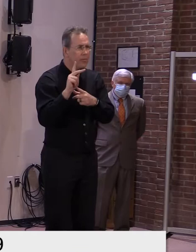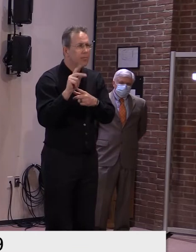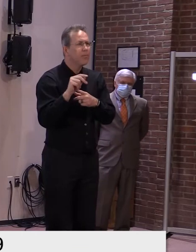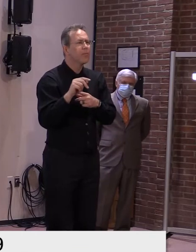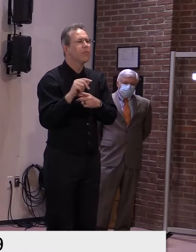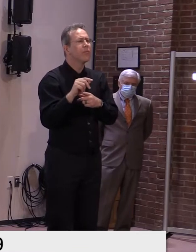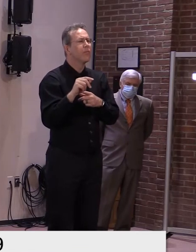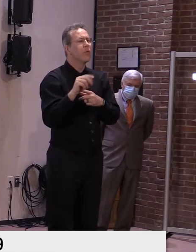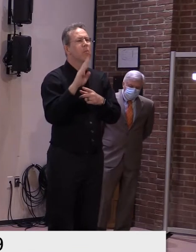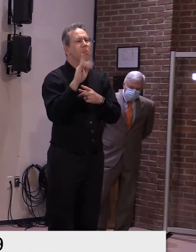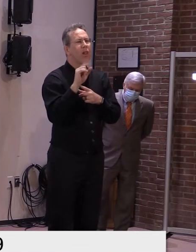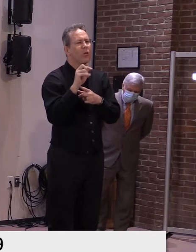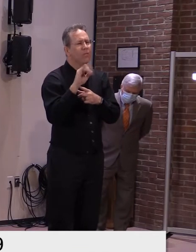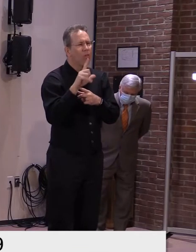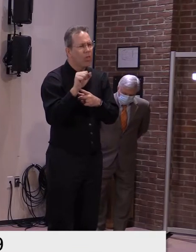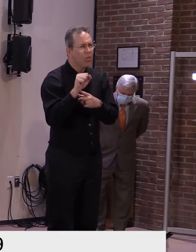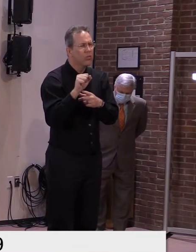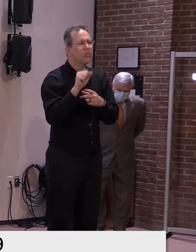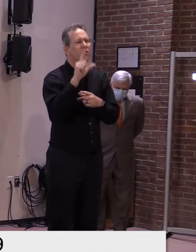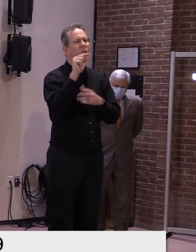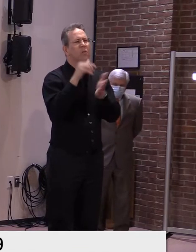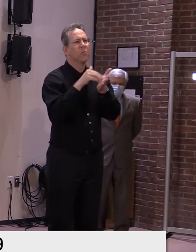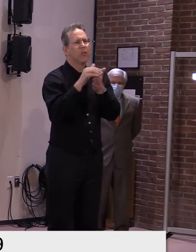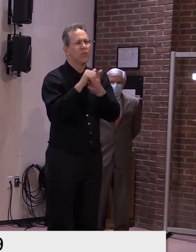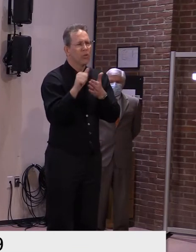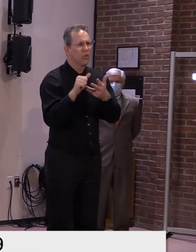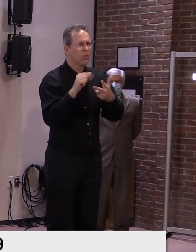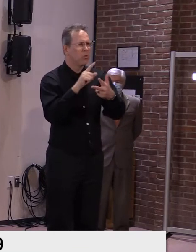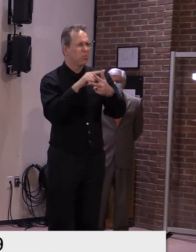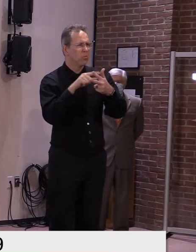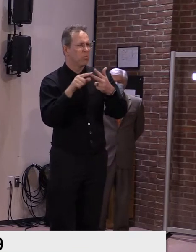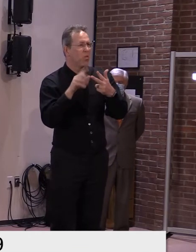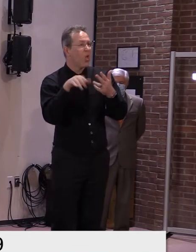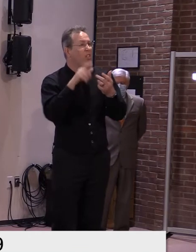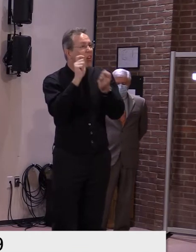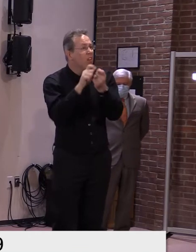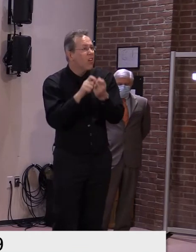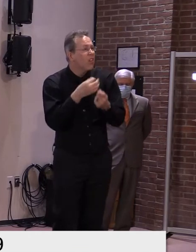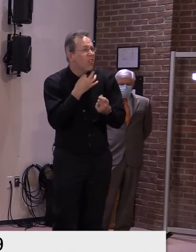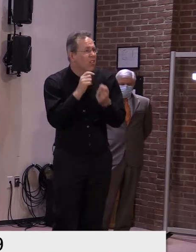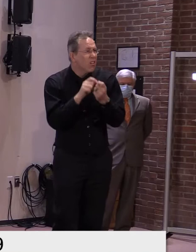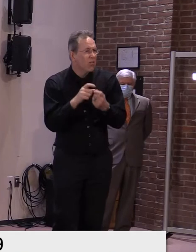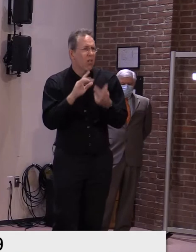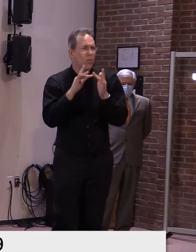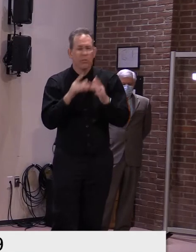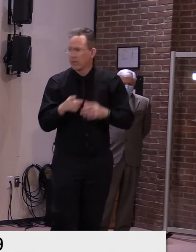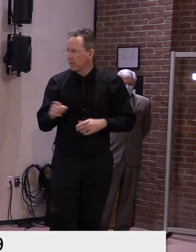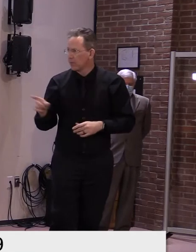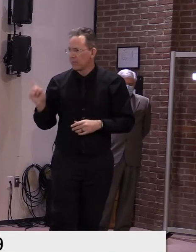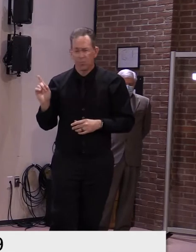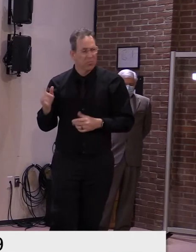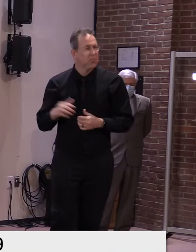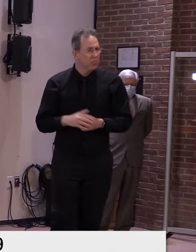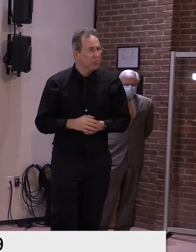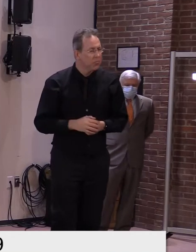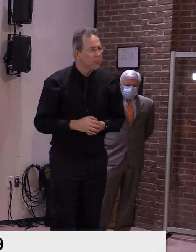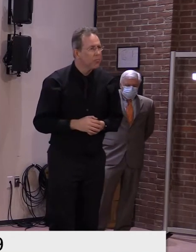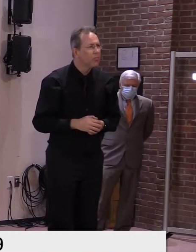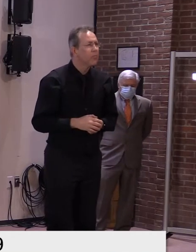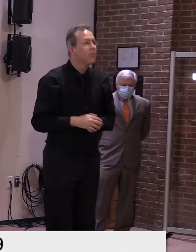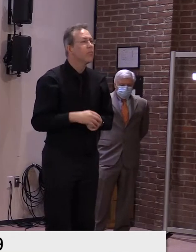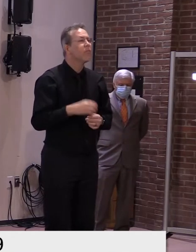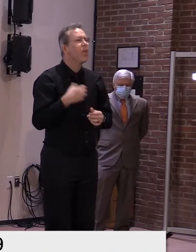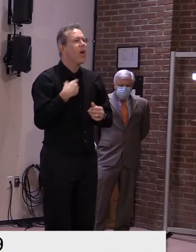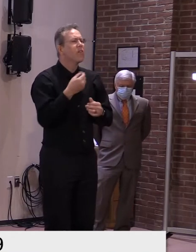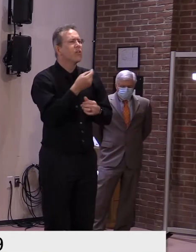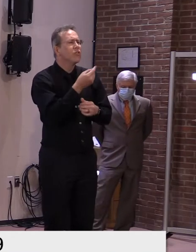funding can be found on the Agency of Education's website. Districts will have several years to use these funds, but I think districts will have